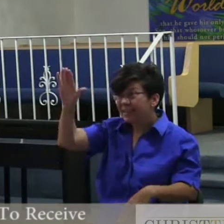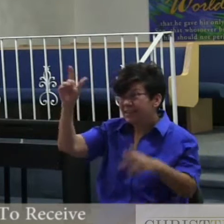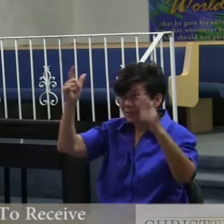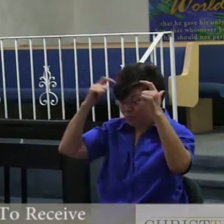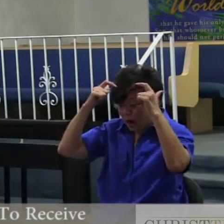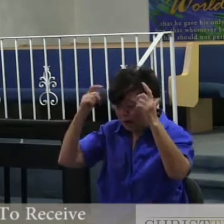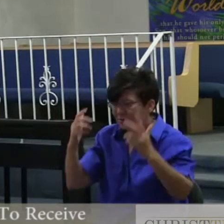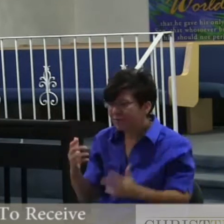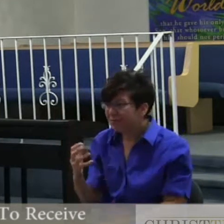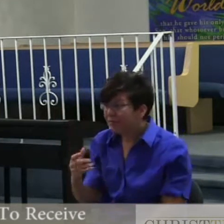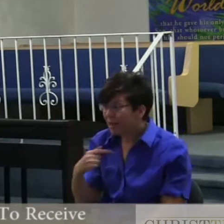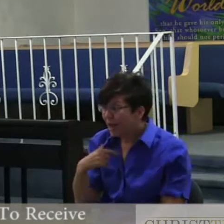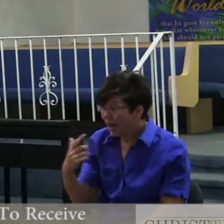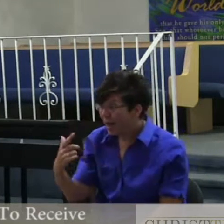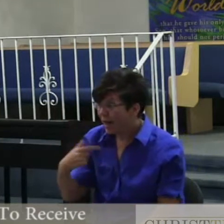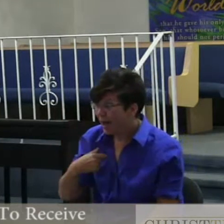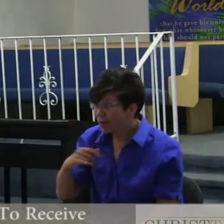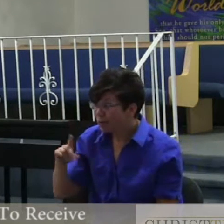life? I do.